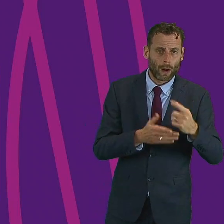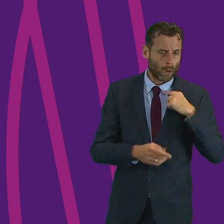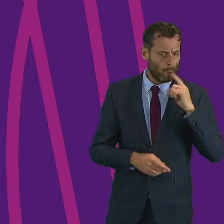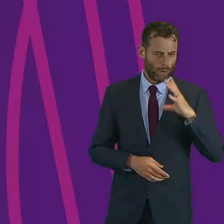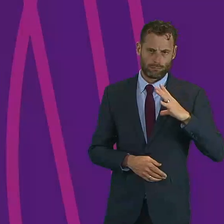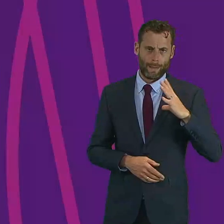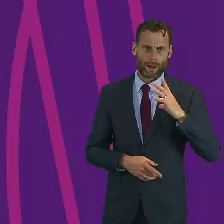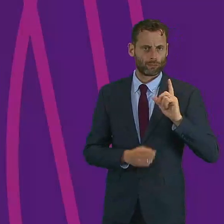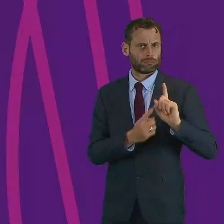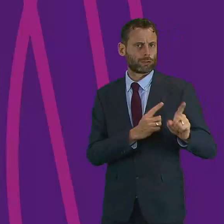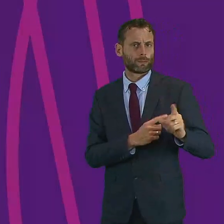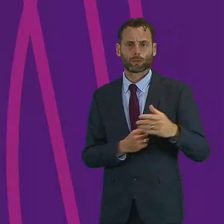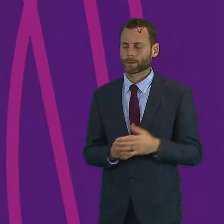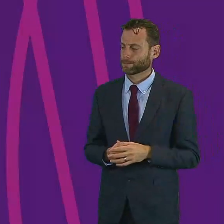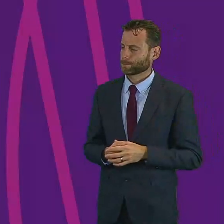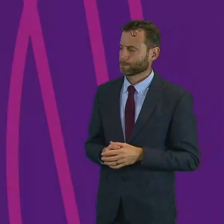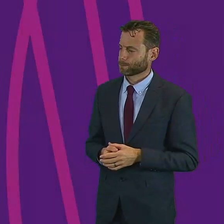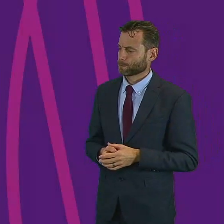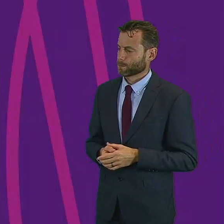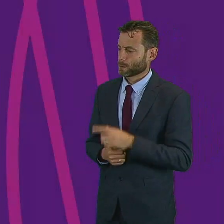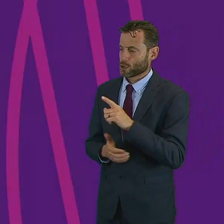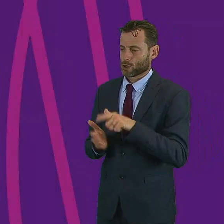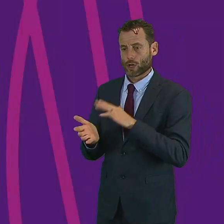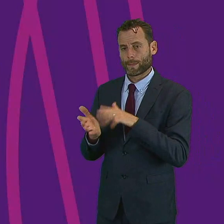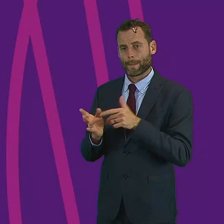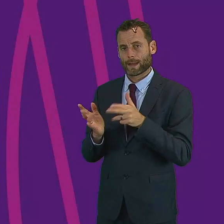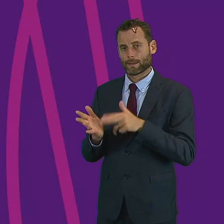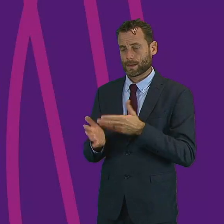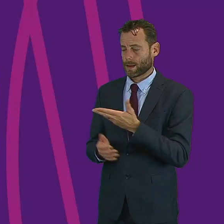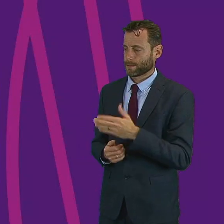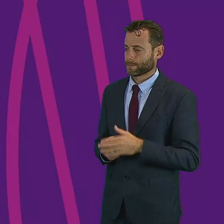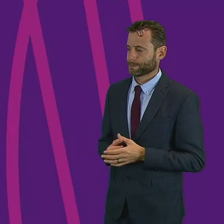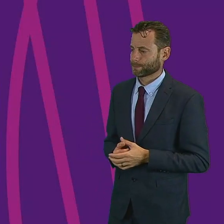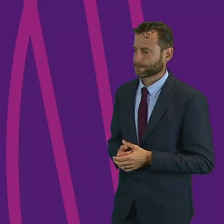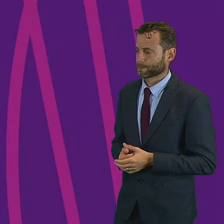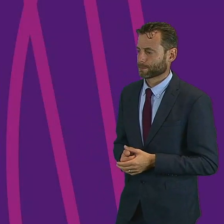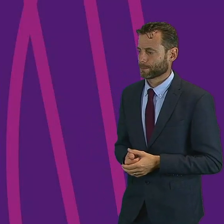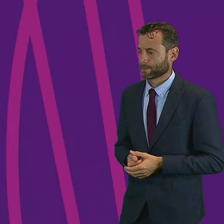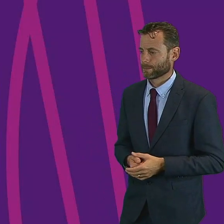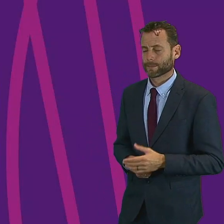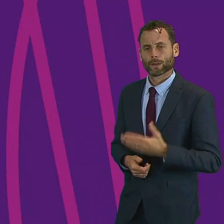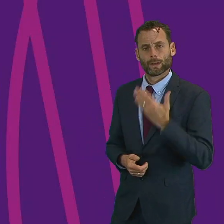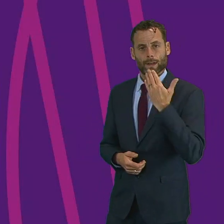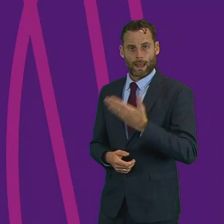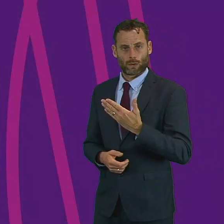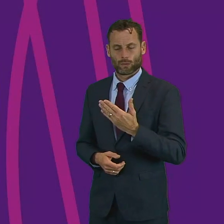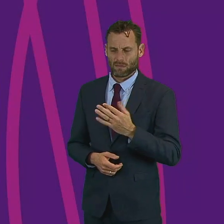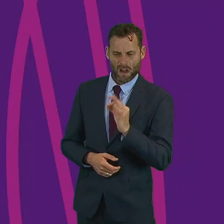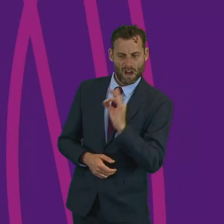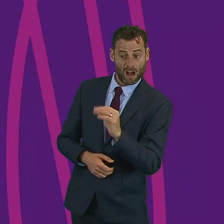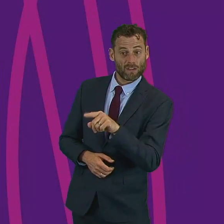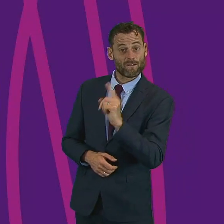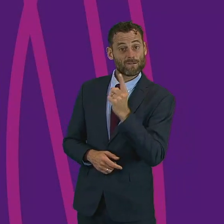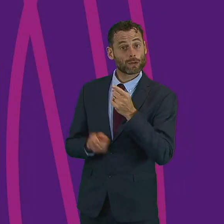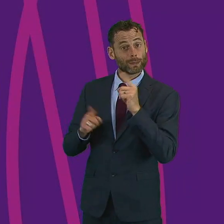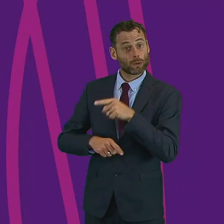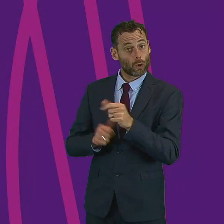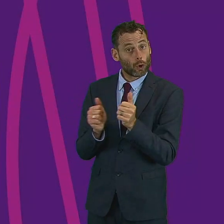I shared the latest response from the Children's Minister, Marie Todd, one local childminder contacted me last week to say that she